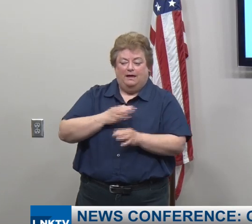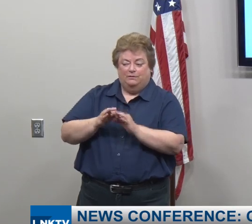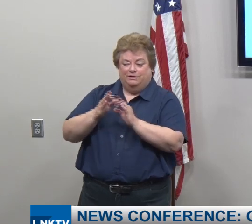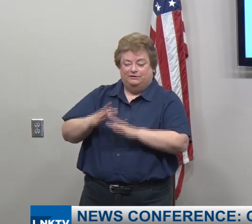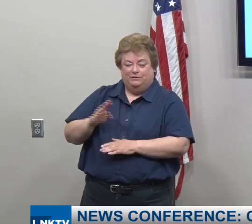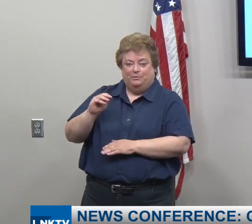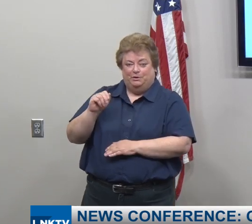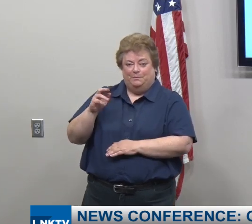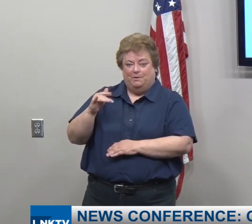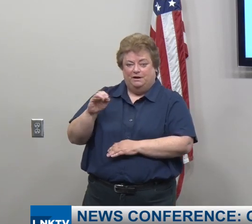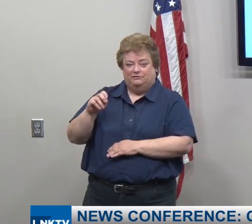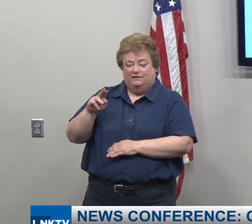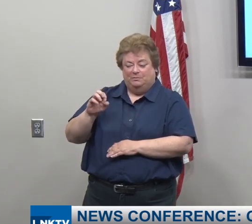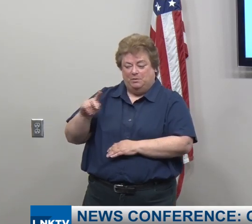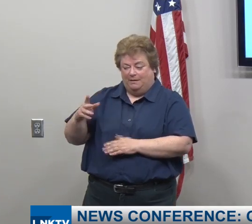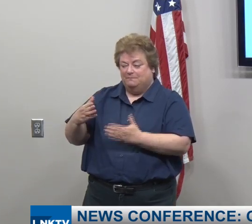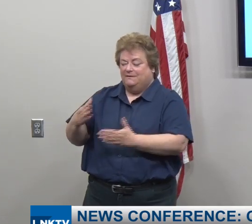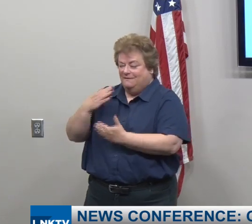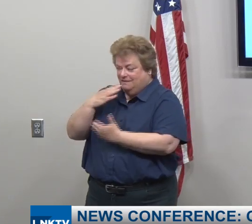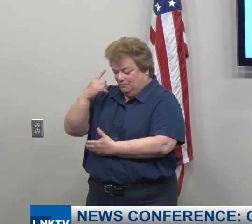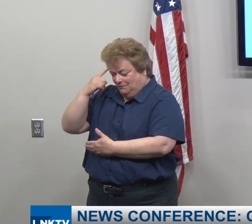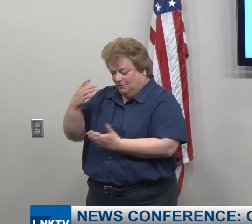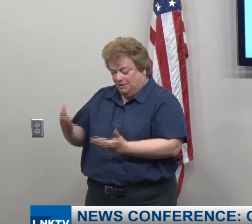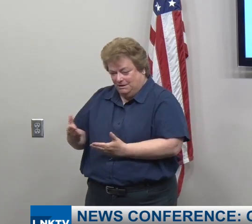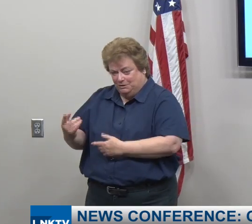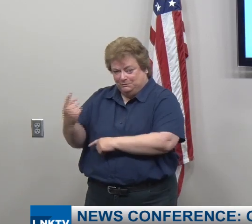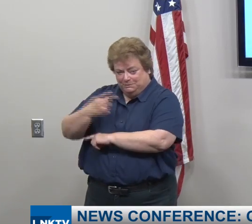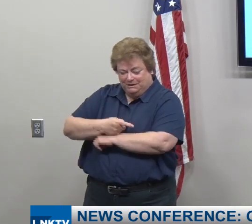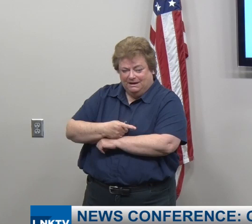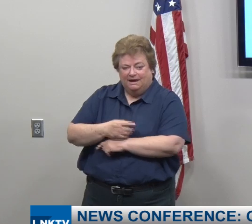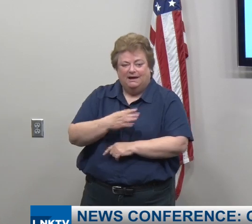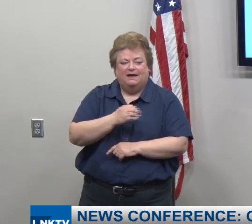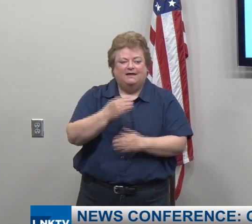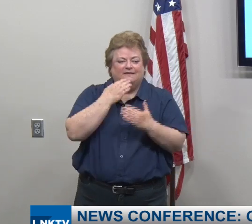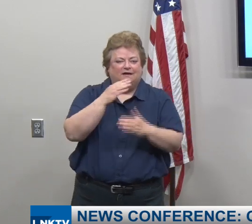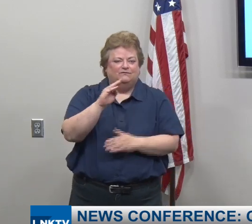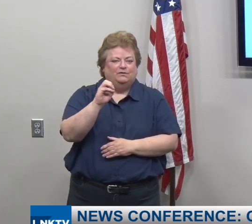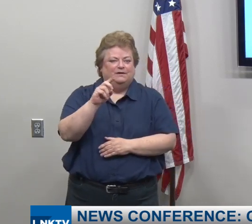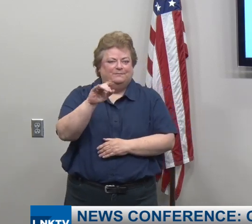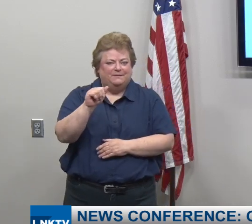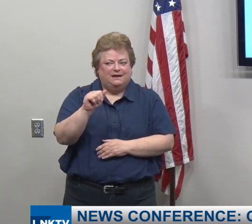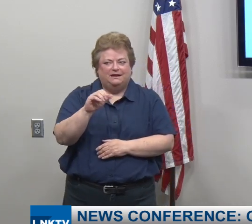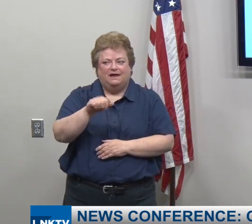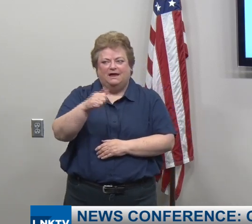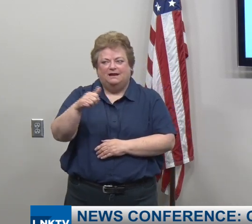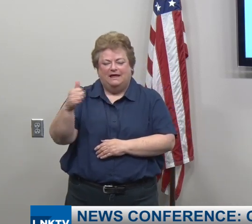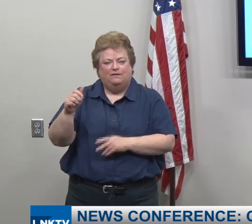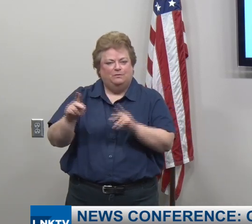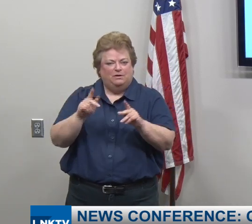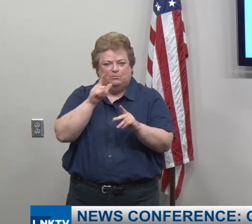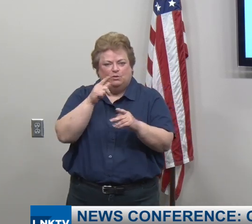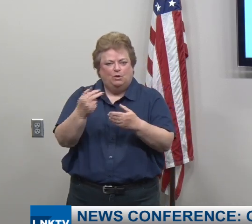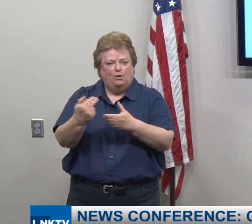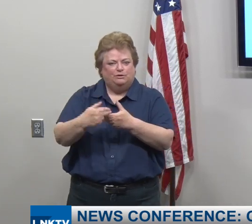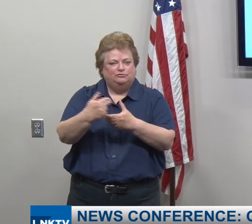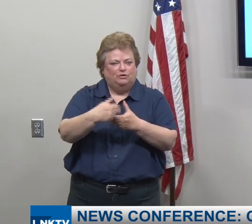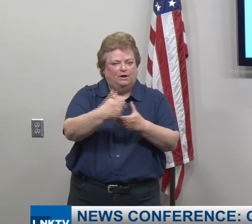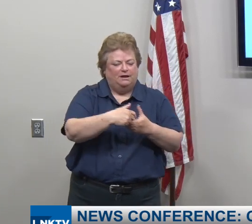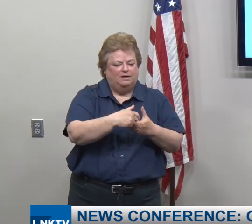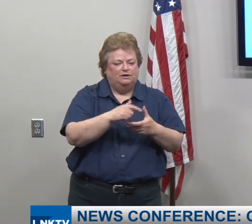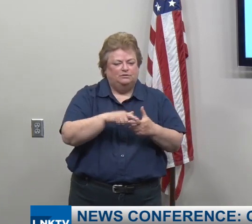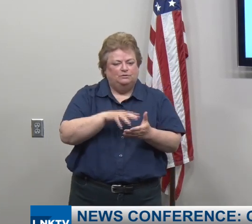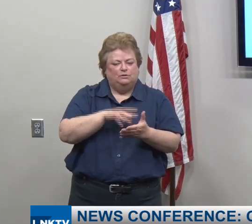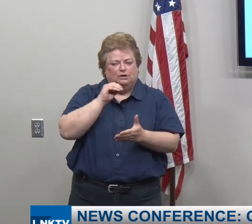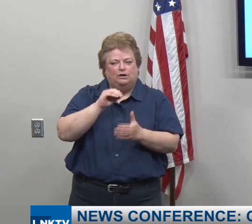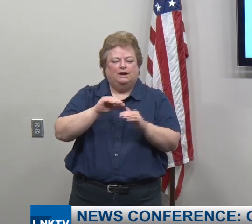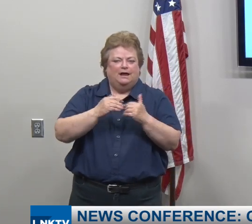Propp. Thank you, Margie, for being here today. And thank you to the media and all our residents who are tuning in to learn more about